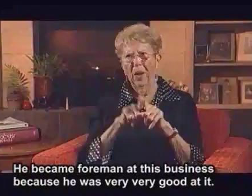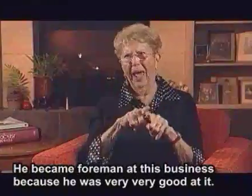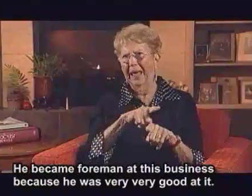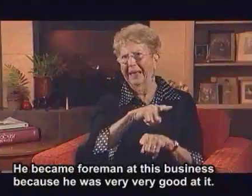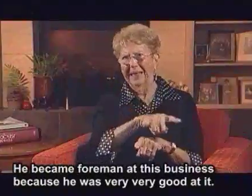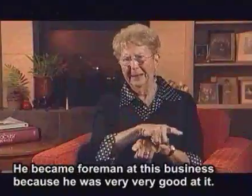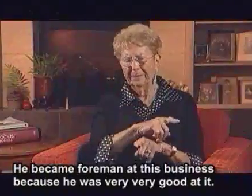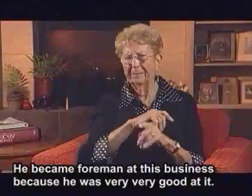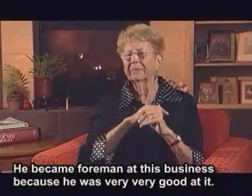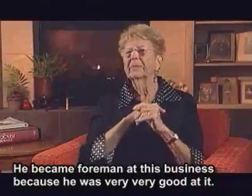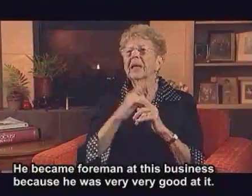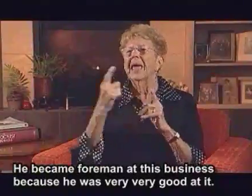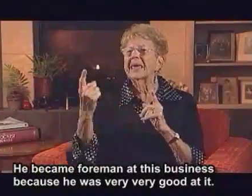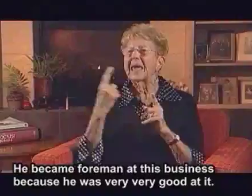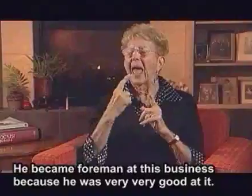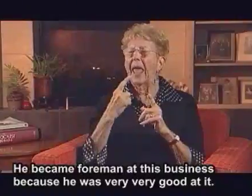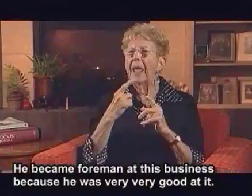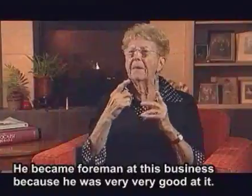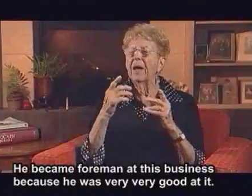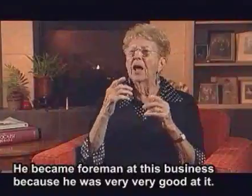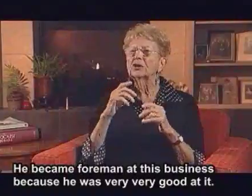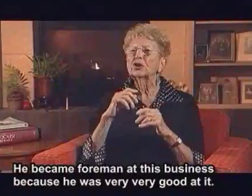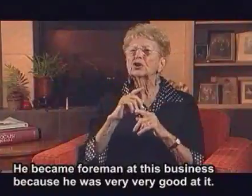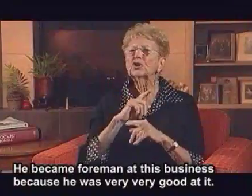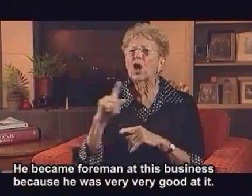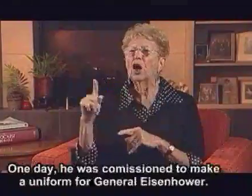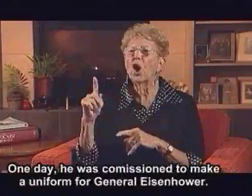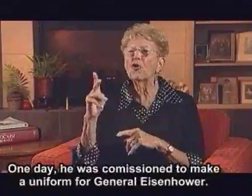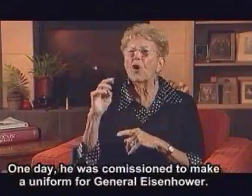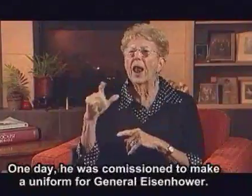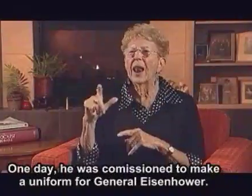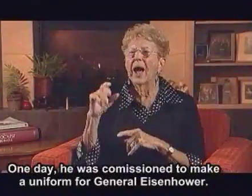He became foreman at this business because he was very, very good at it.